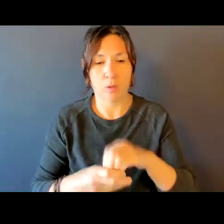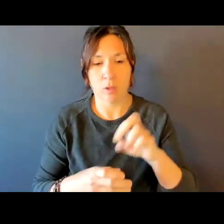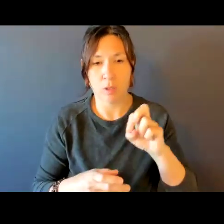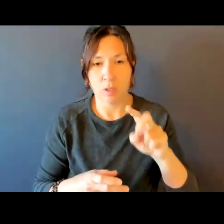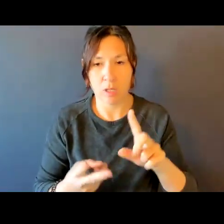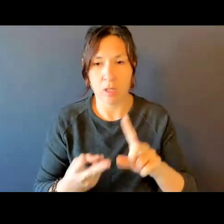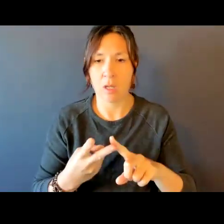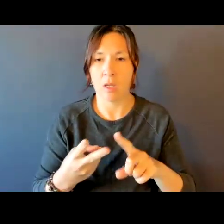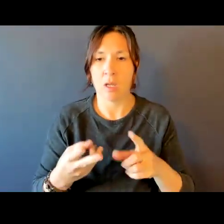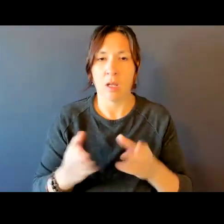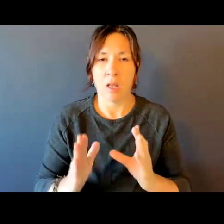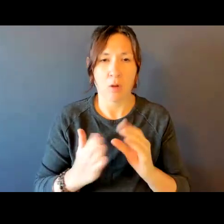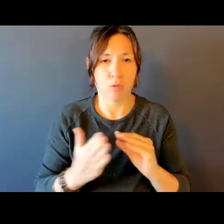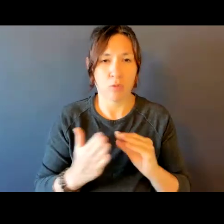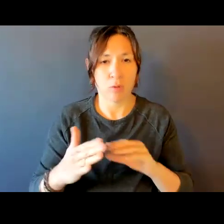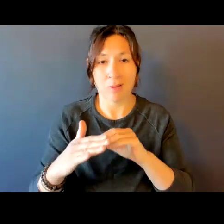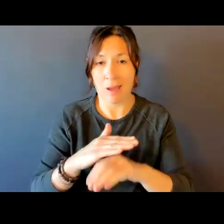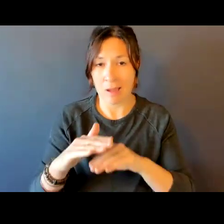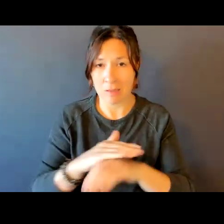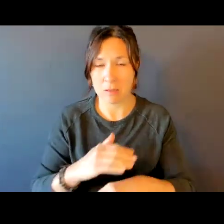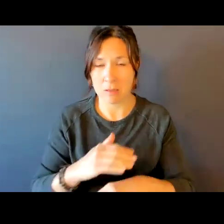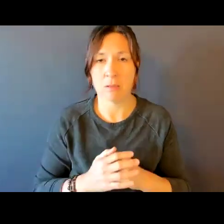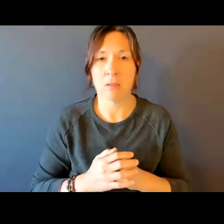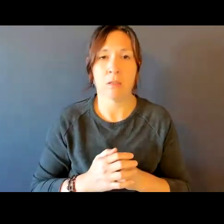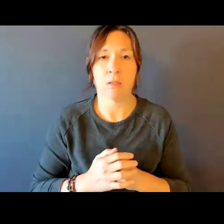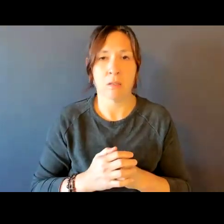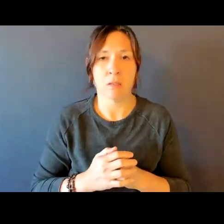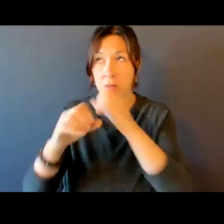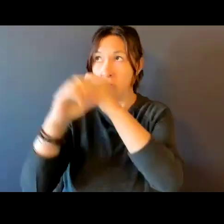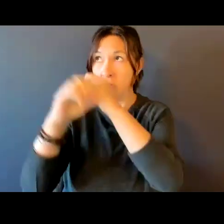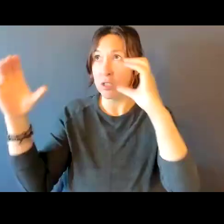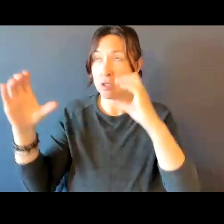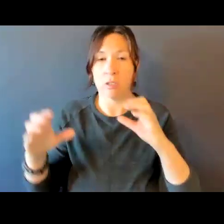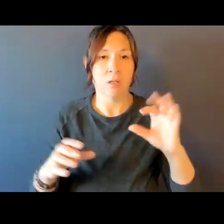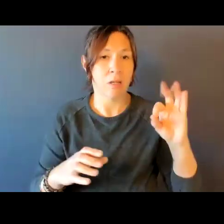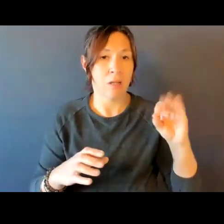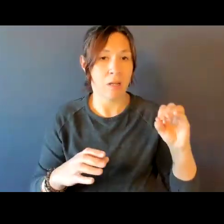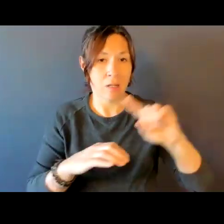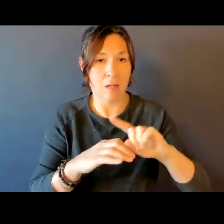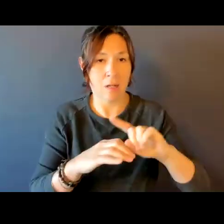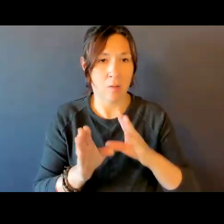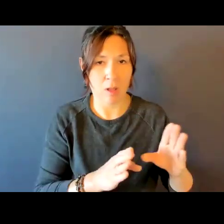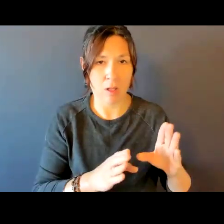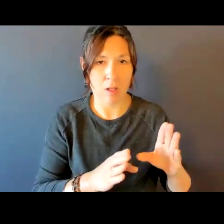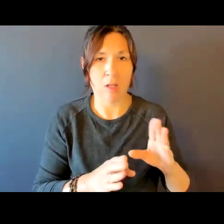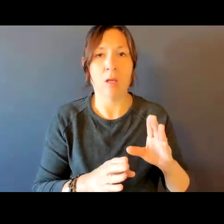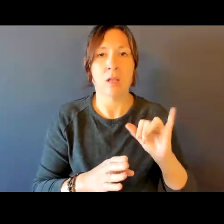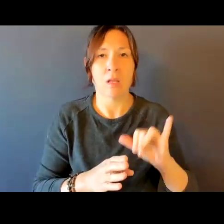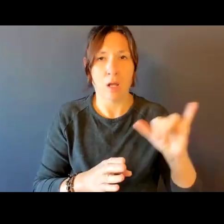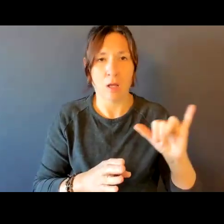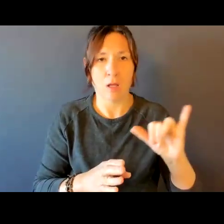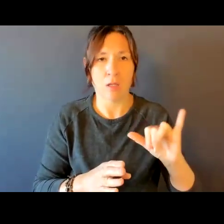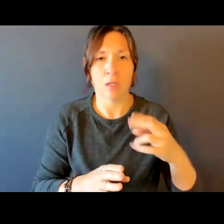access. And this vision, as well as our 90-day plan, has included implementation of the high-quality instructional materials